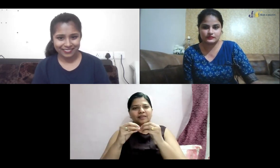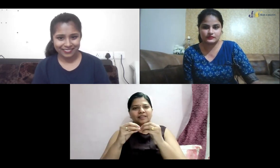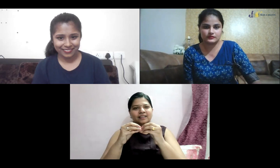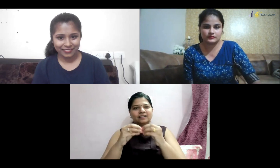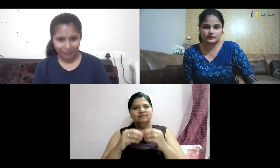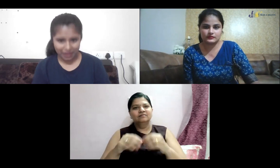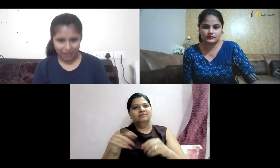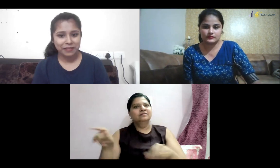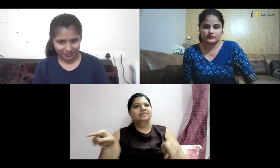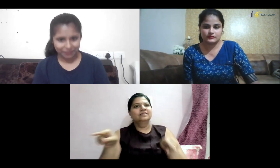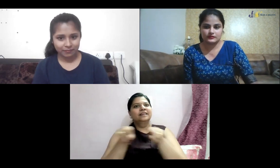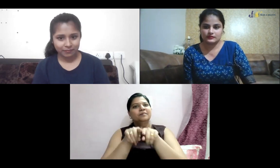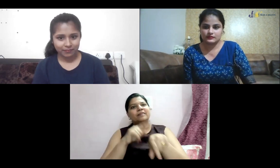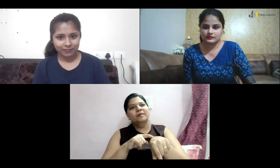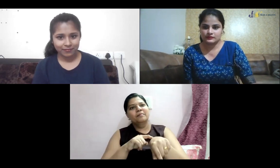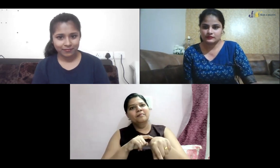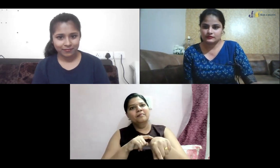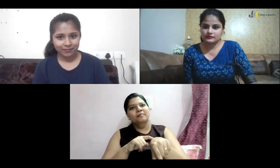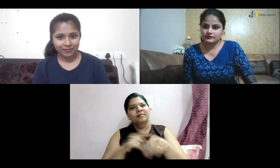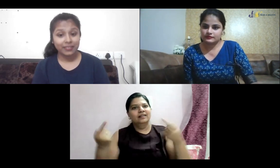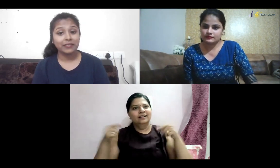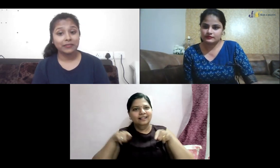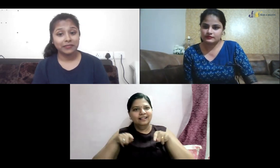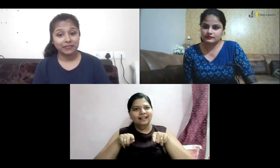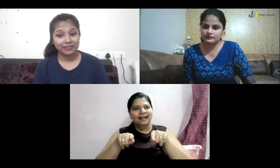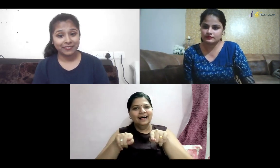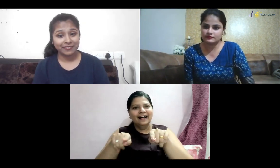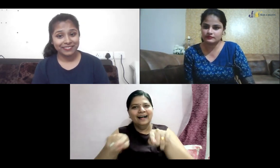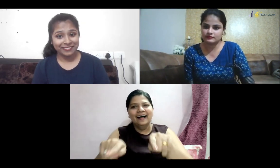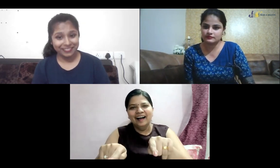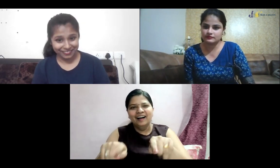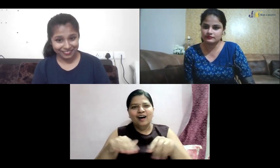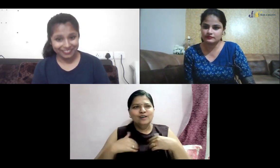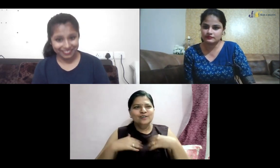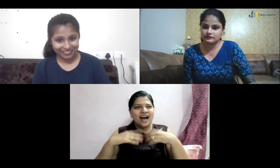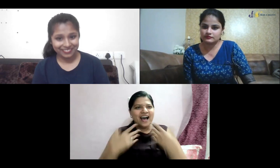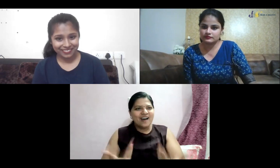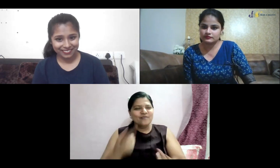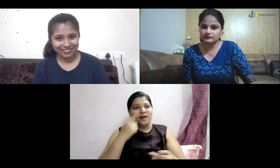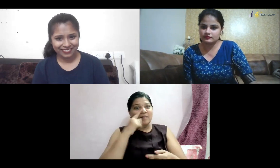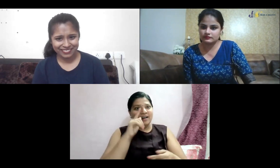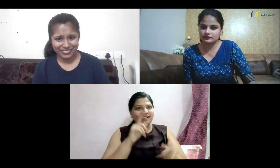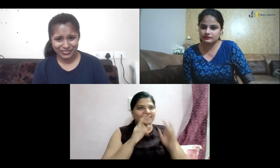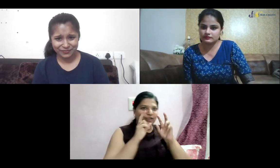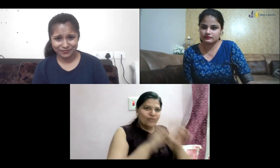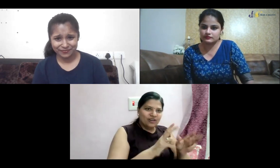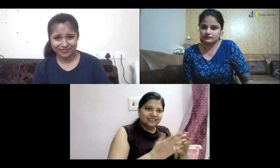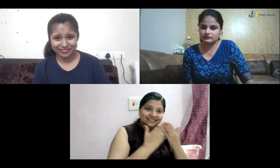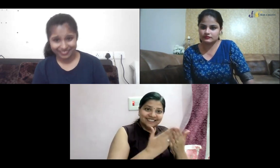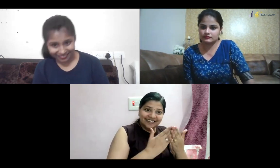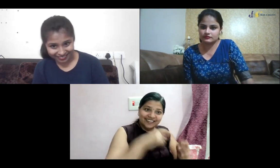also I'm pursuing LLB. So we both have the exam on the same time. So